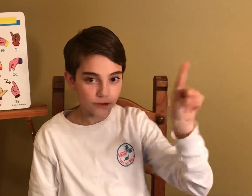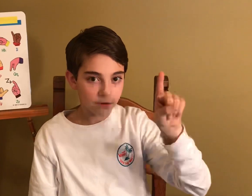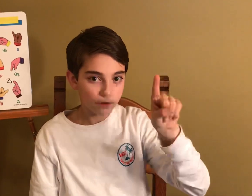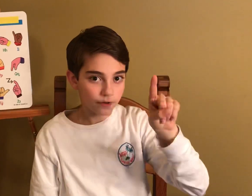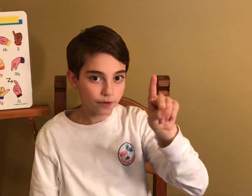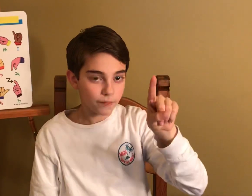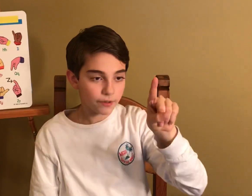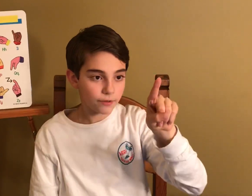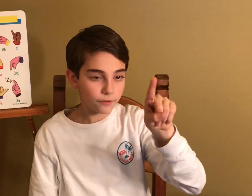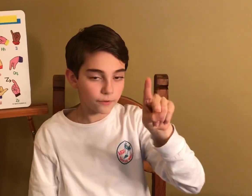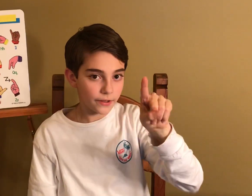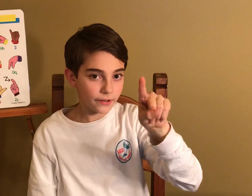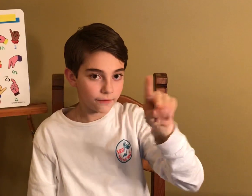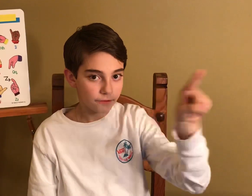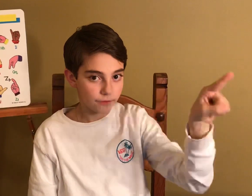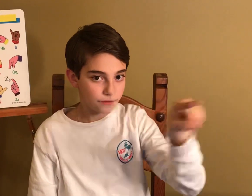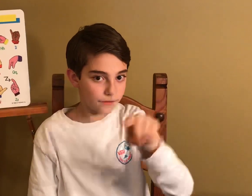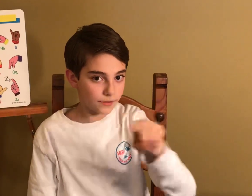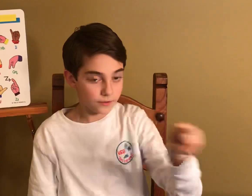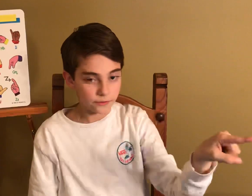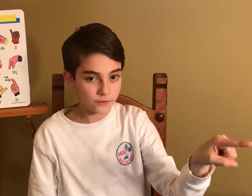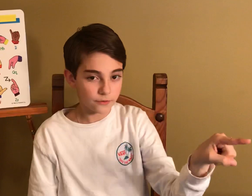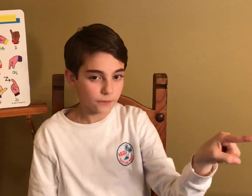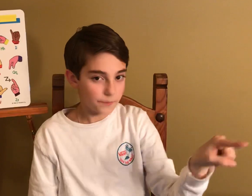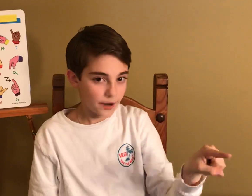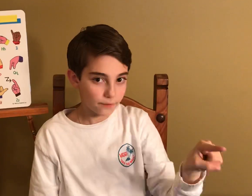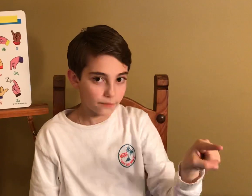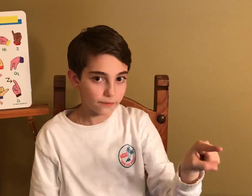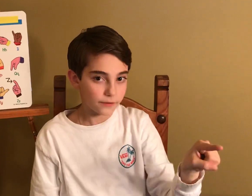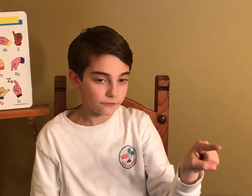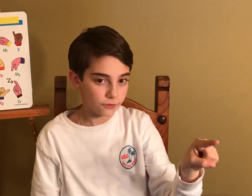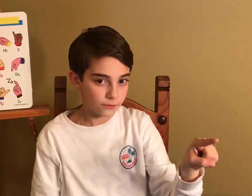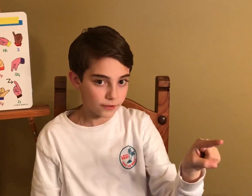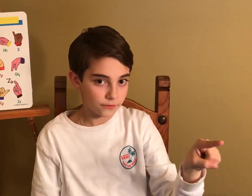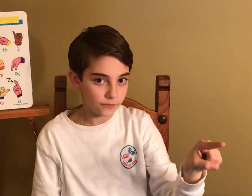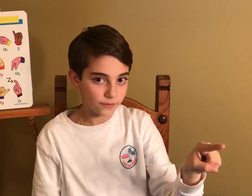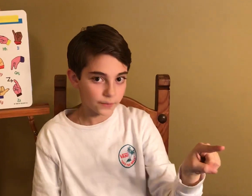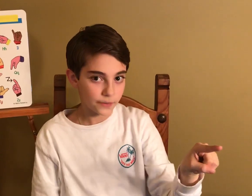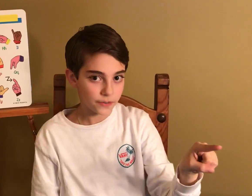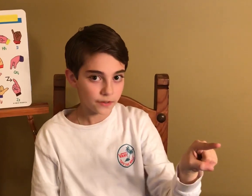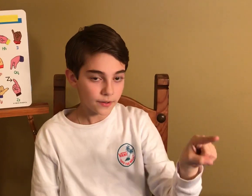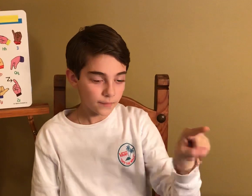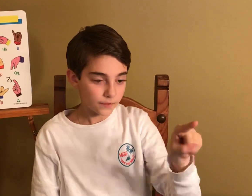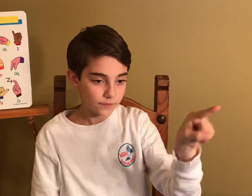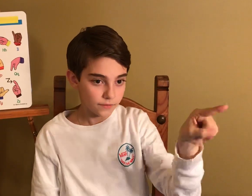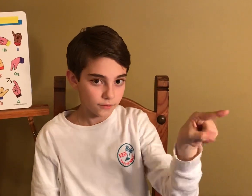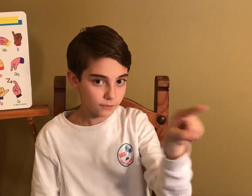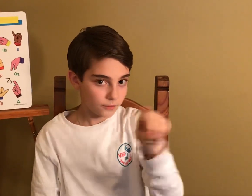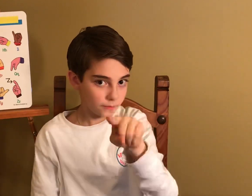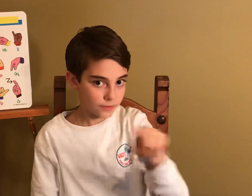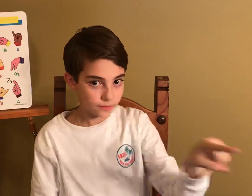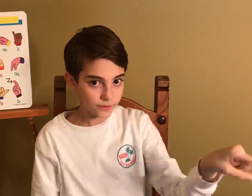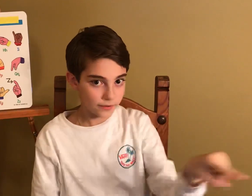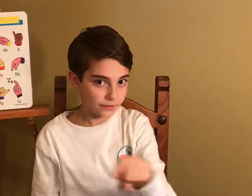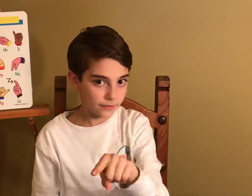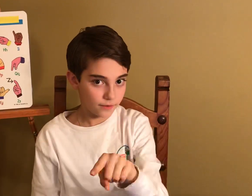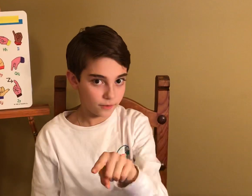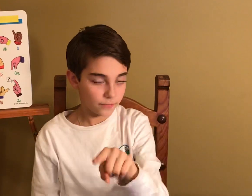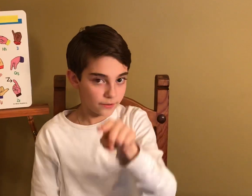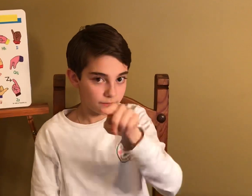finger, and then you spell out Z, and you have to do it backwards if you're doing it to somebody, because you would normally do Z like this, but